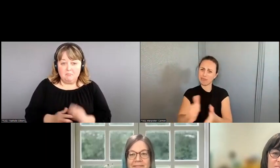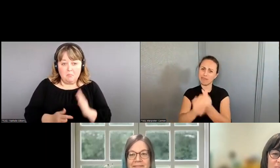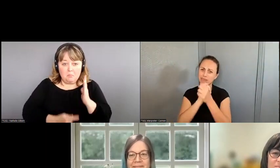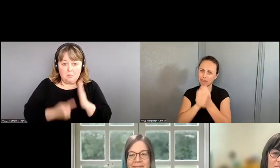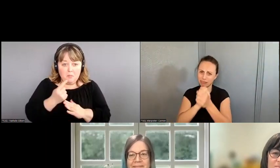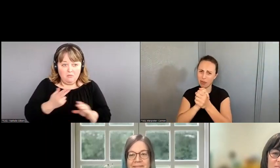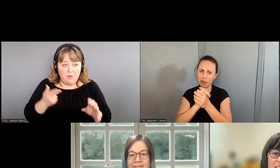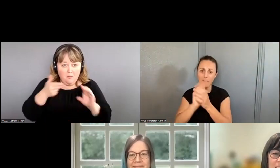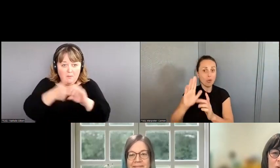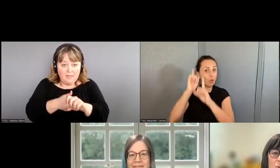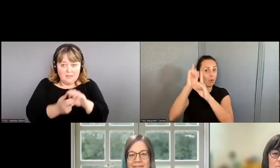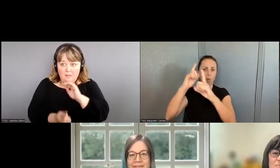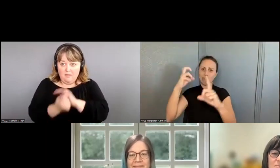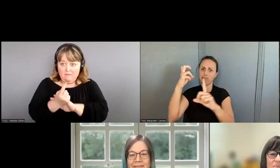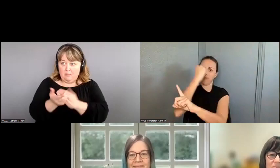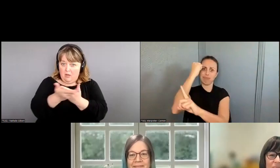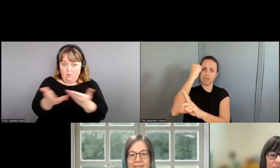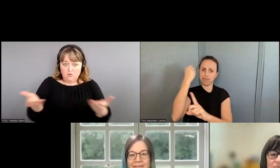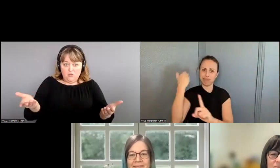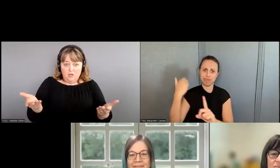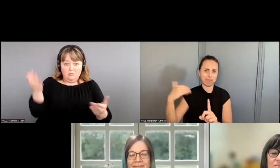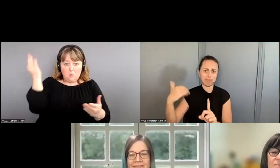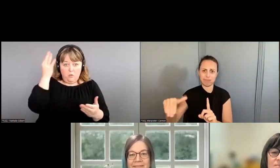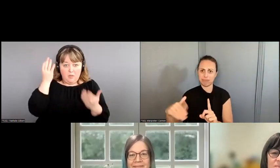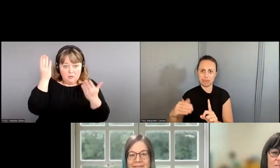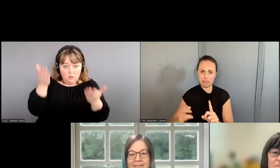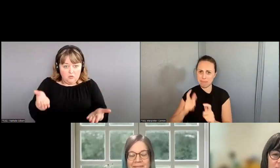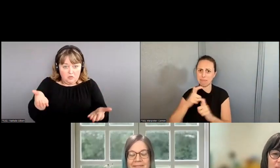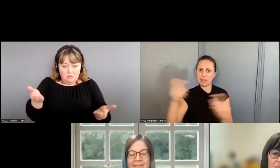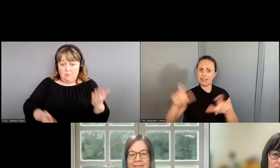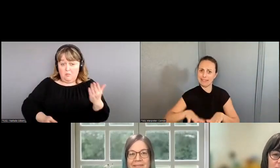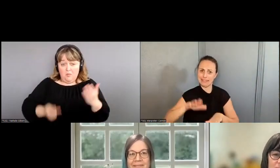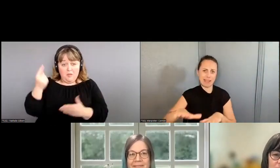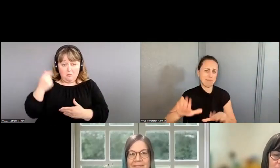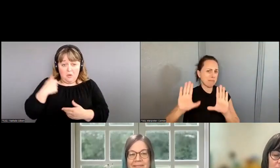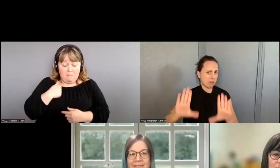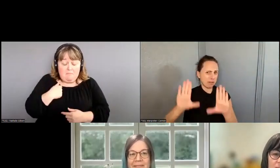really achieved a major thing here. So that's awesome.